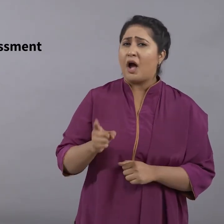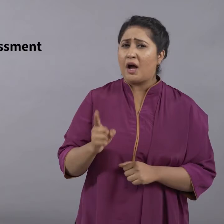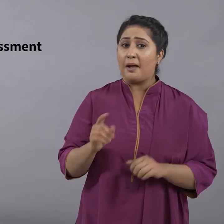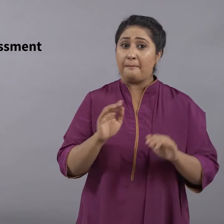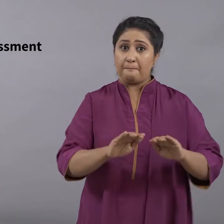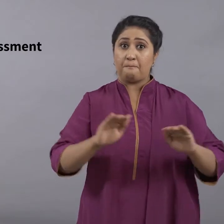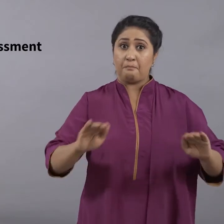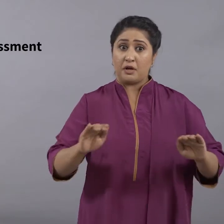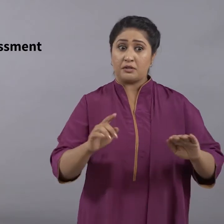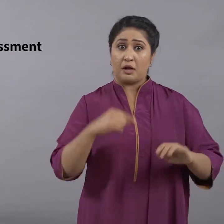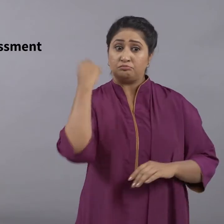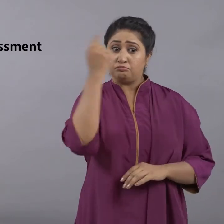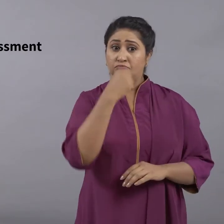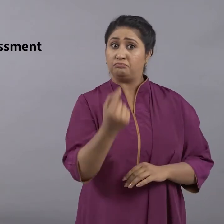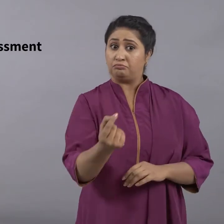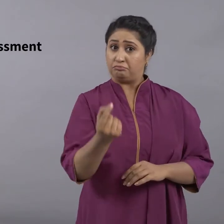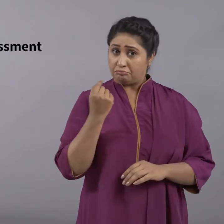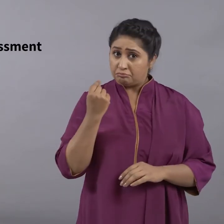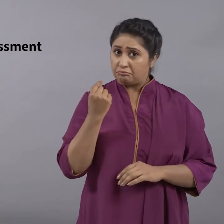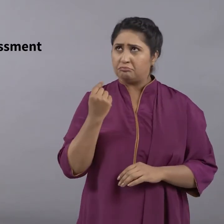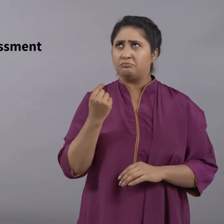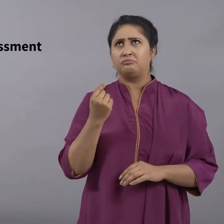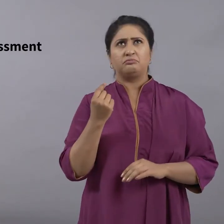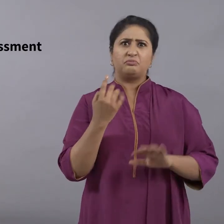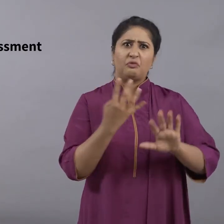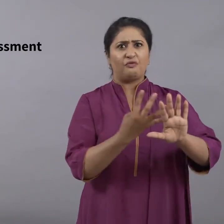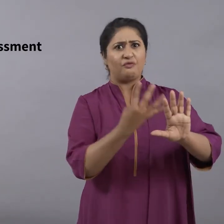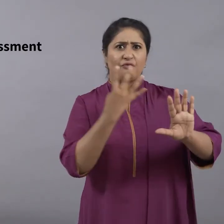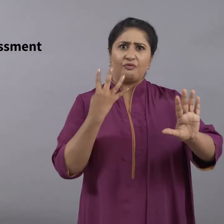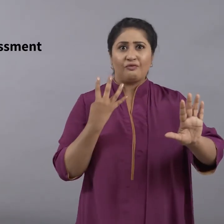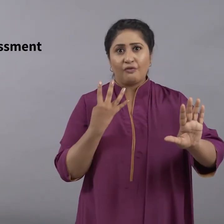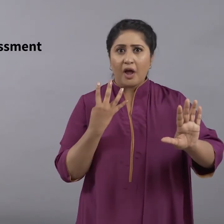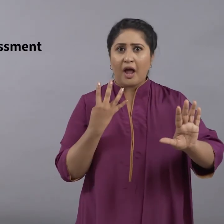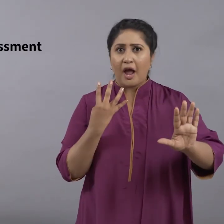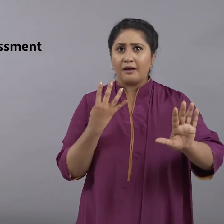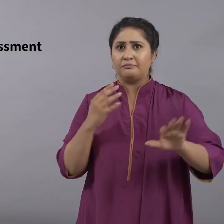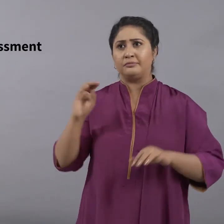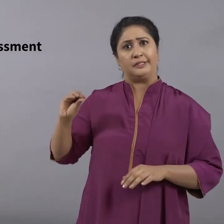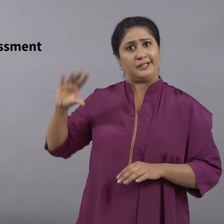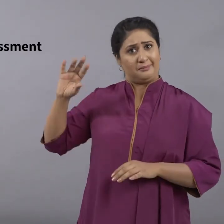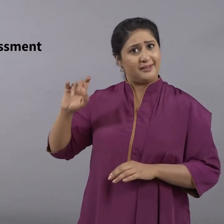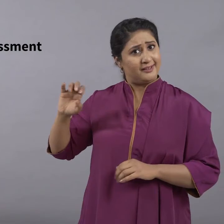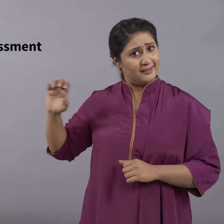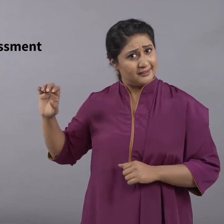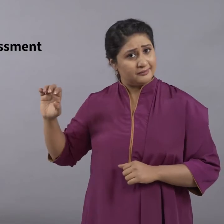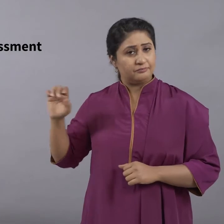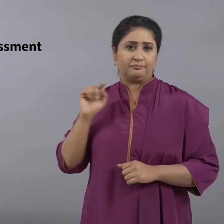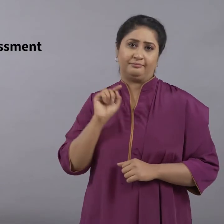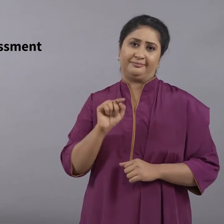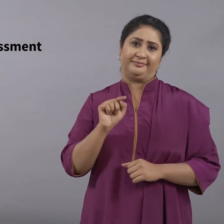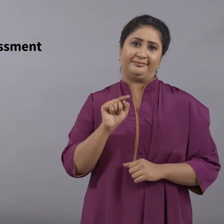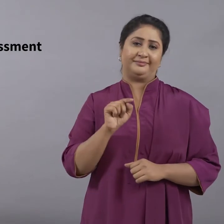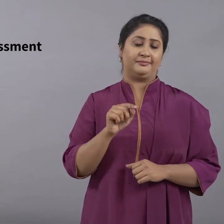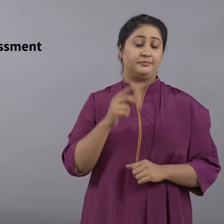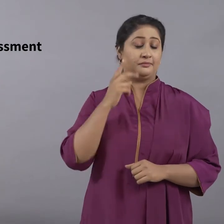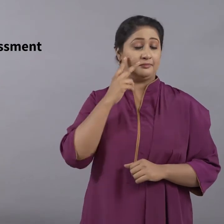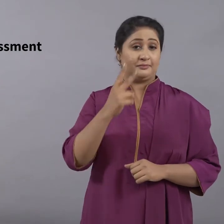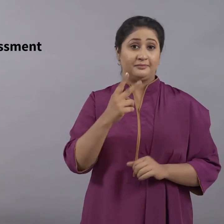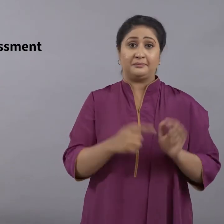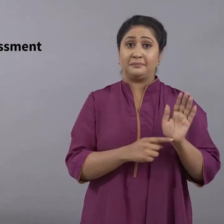If the student can recognize at least 4 out of 5 capital letters / alphabets, then show the